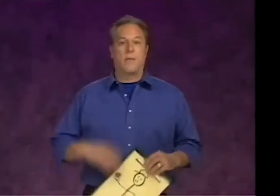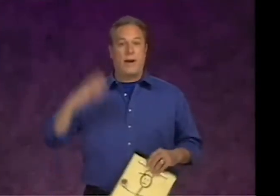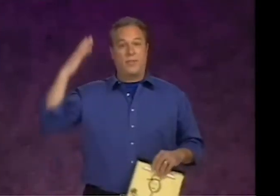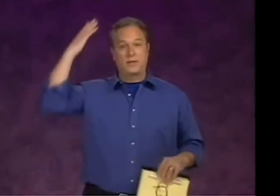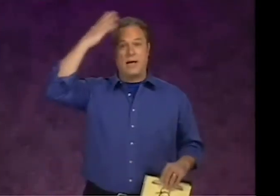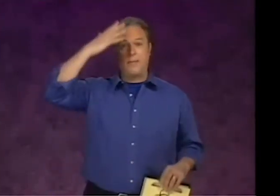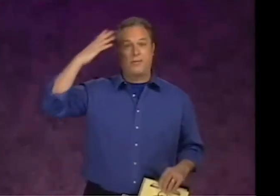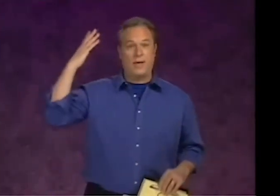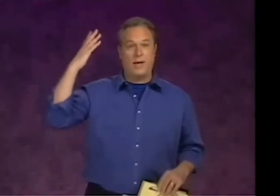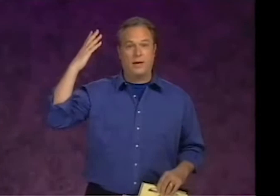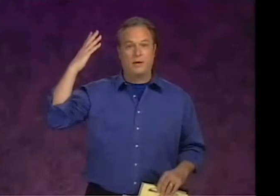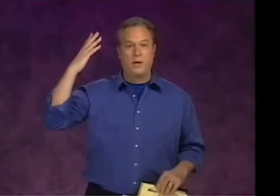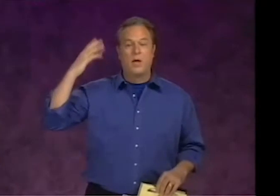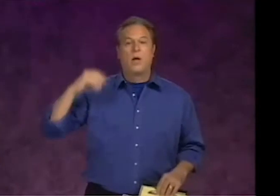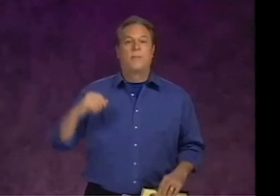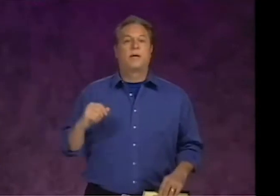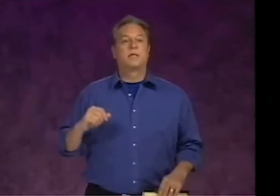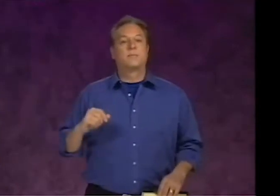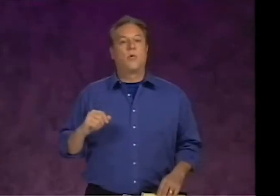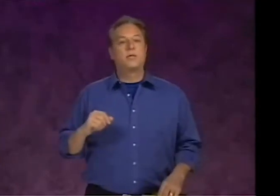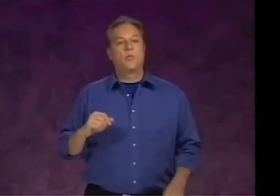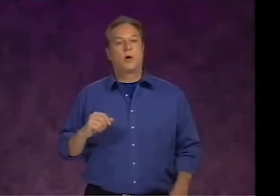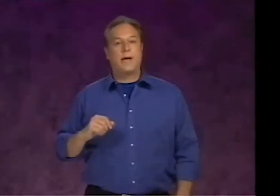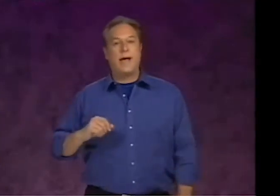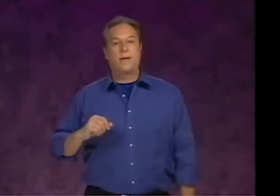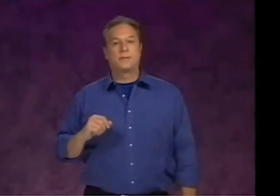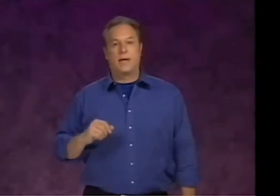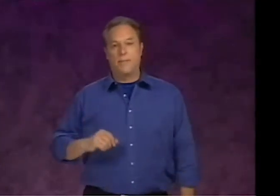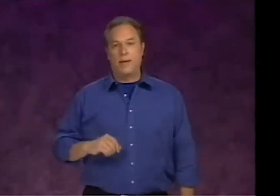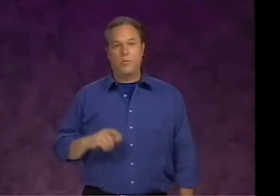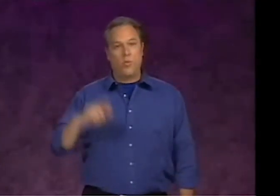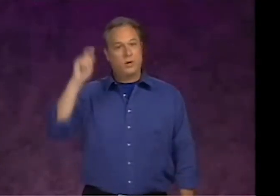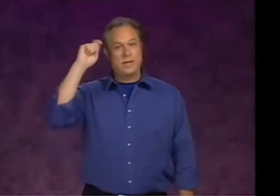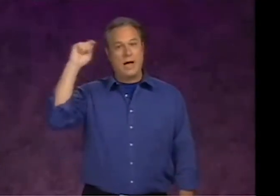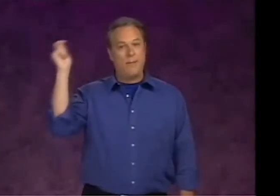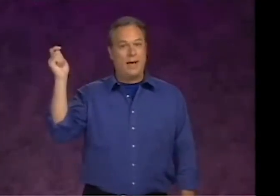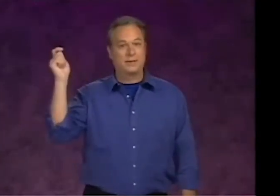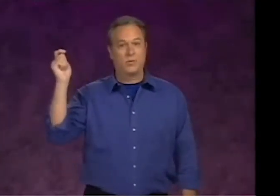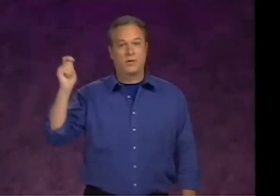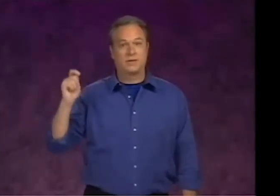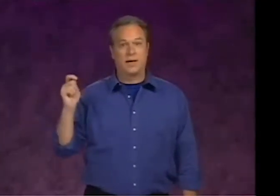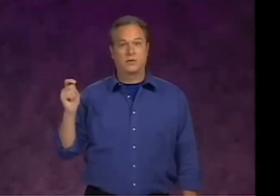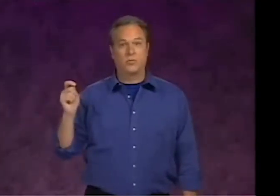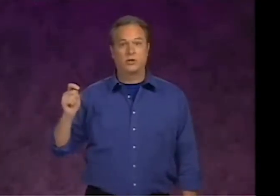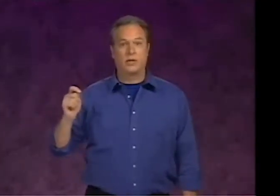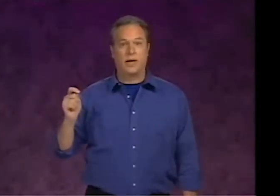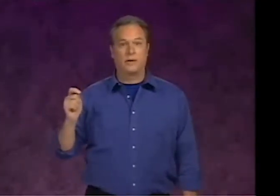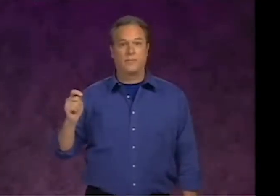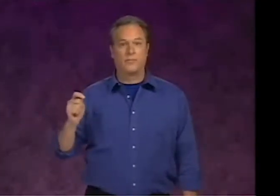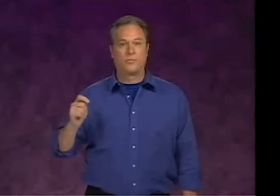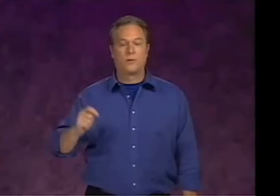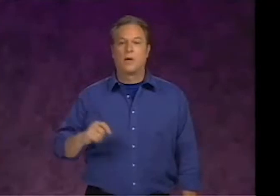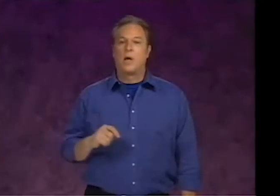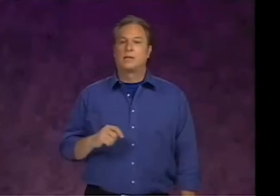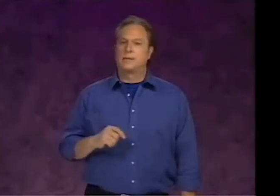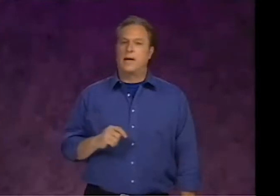made at the top of the head, because boys wore caps and men wore top hats when the signs originated. Signs